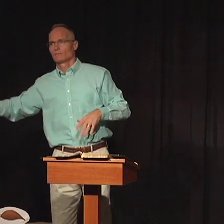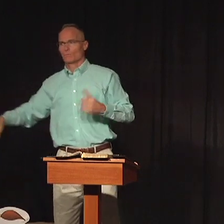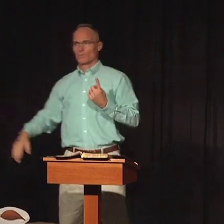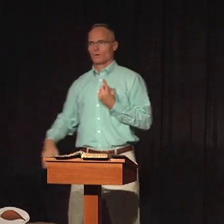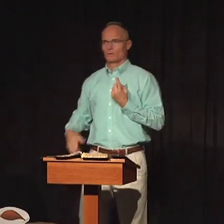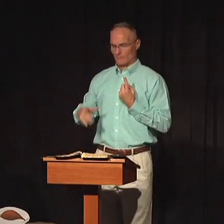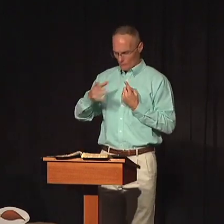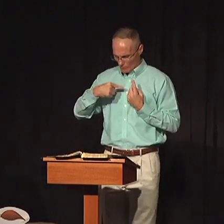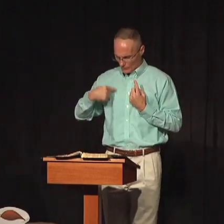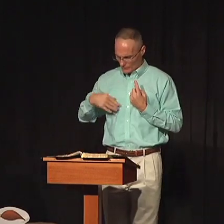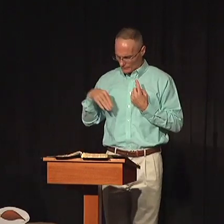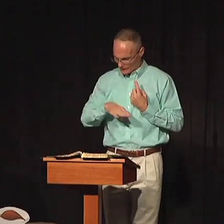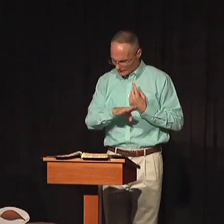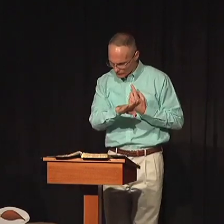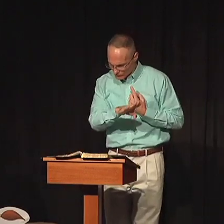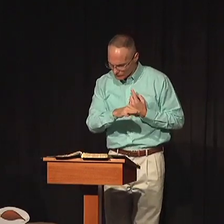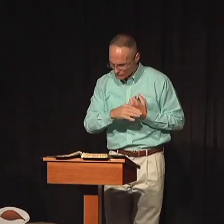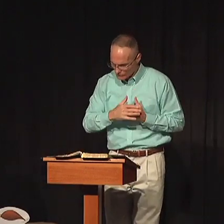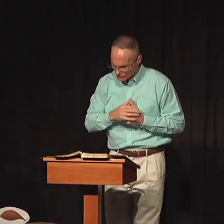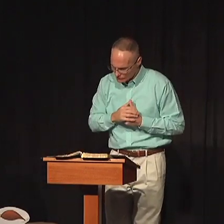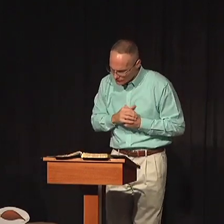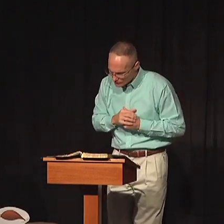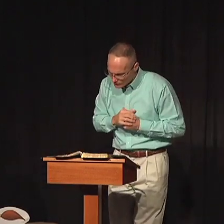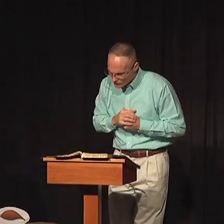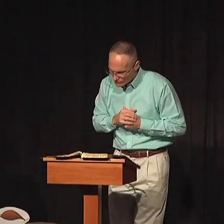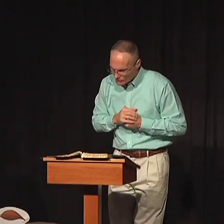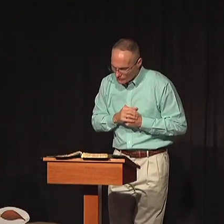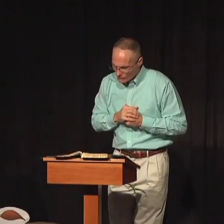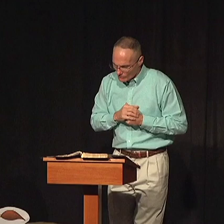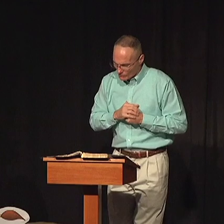room. Only one. The high priest could come into that room.